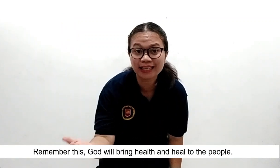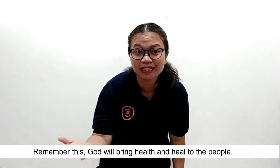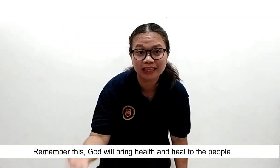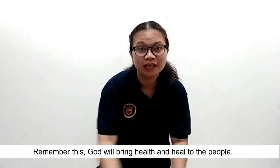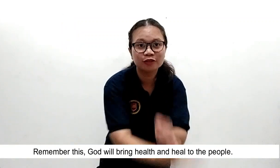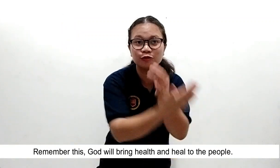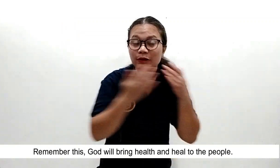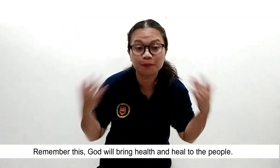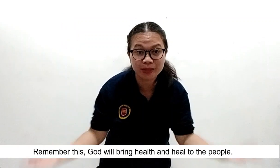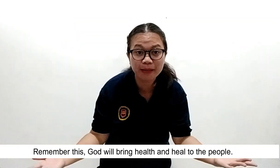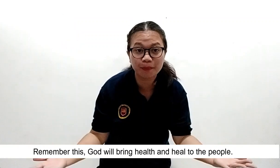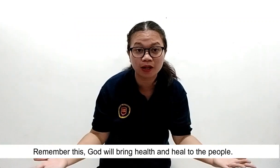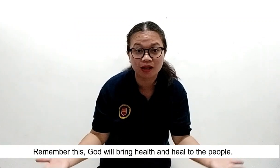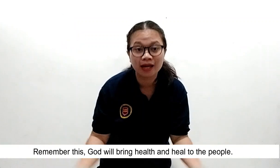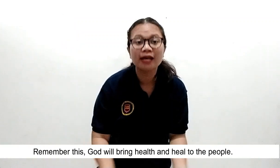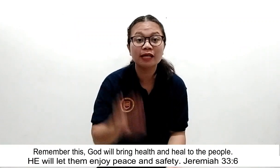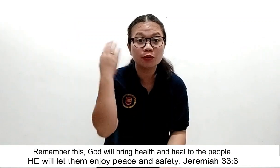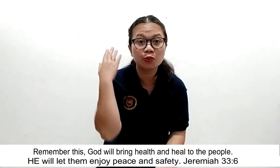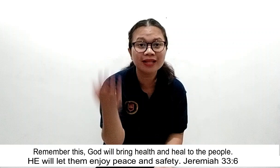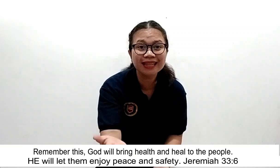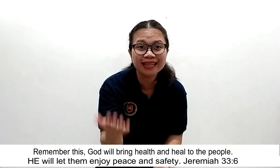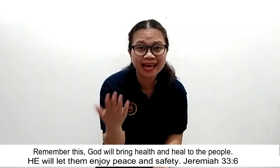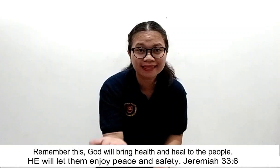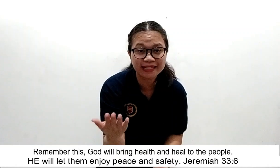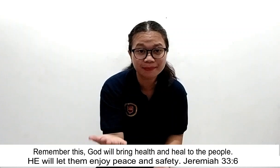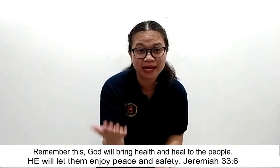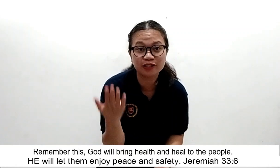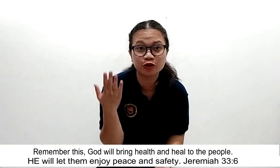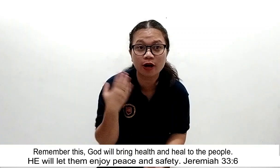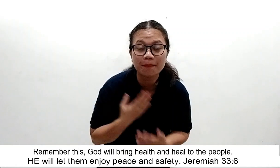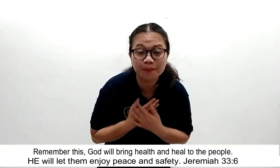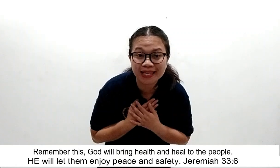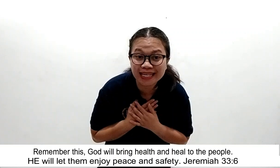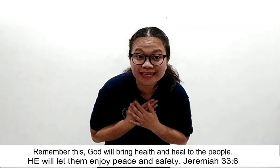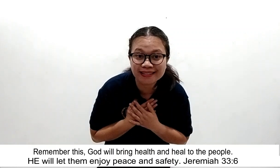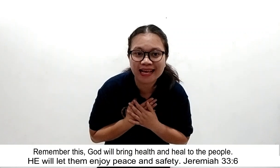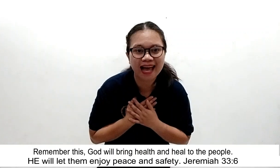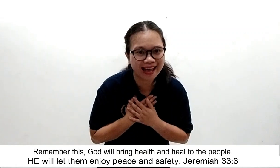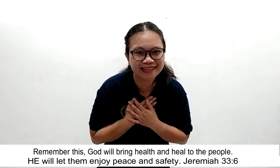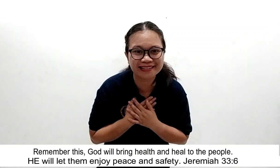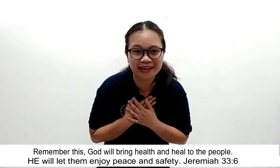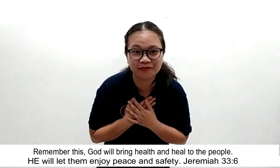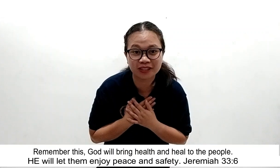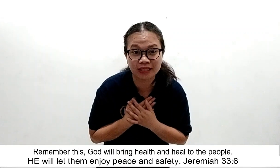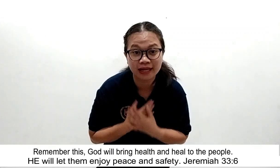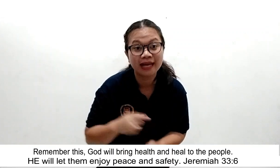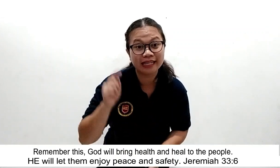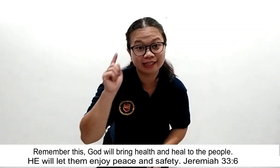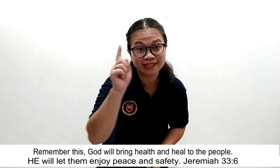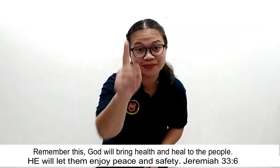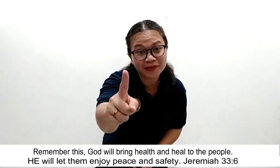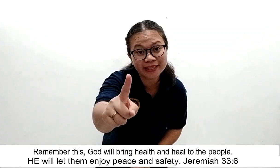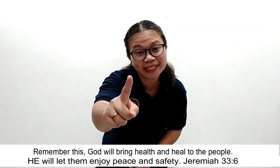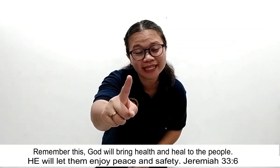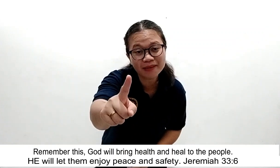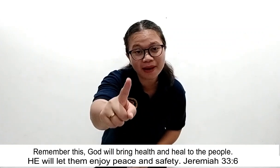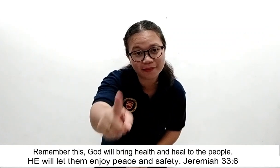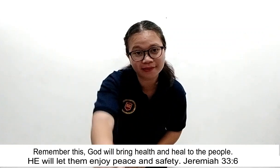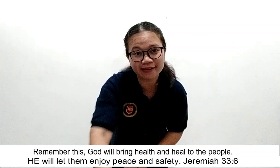heal to the people he will let them enjoy peace and safety it is written in the Bible